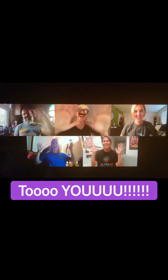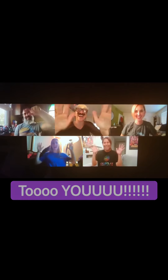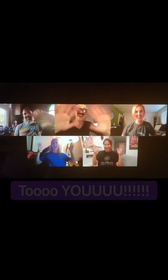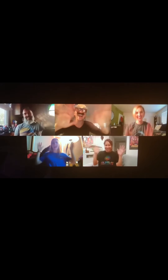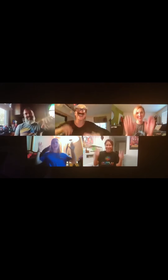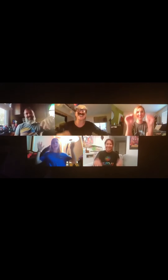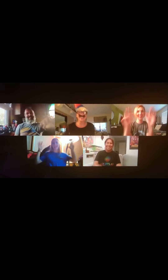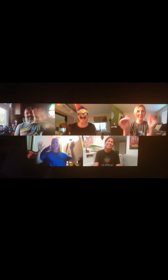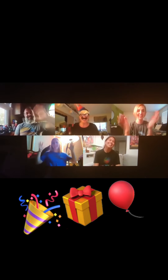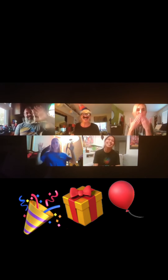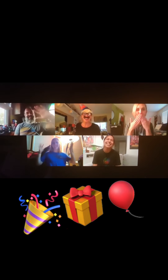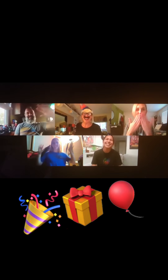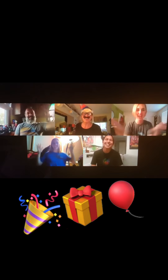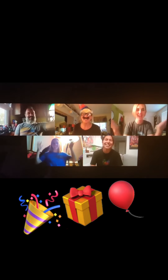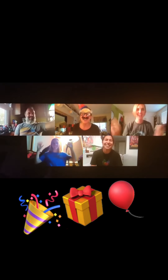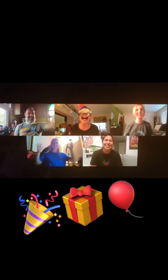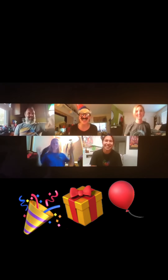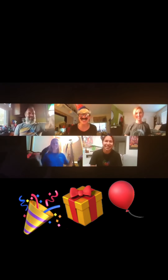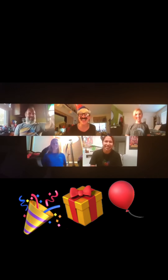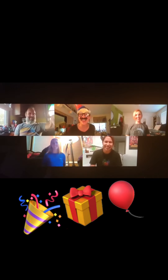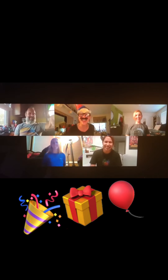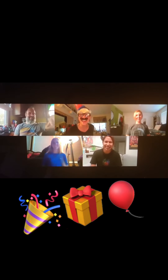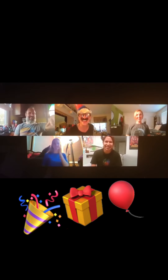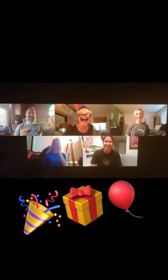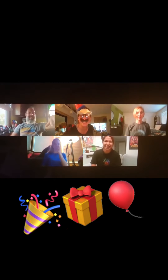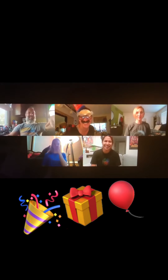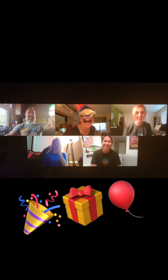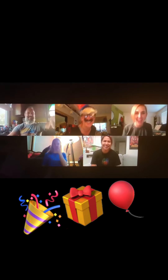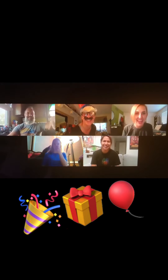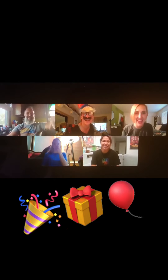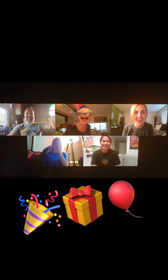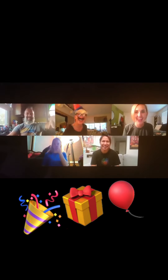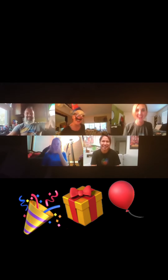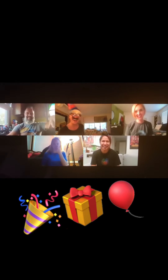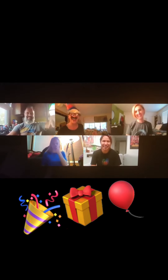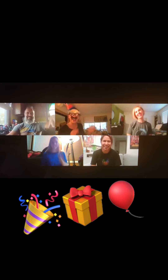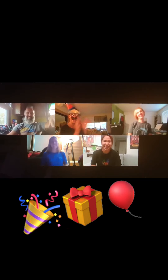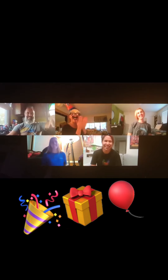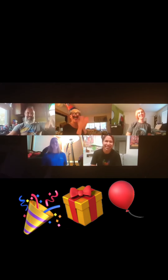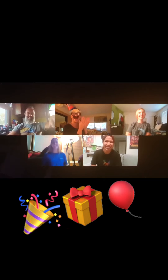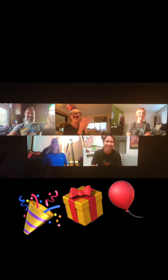Happy birthday, Liz!